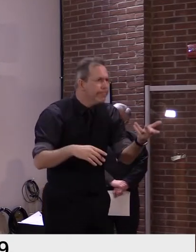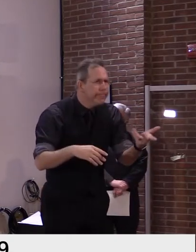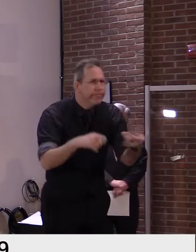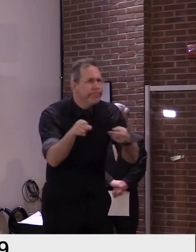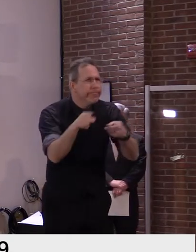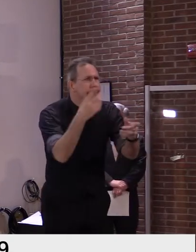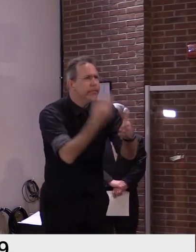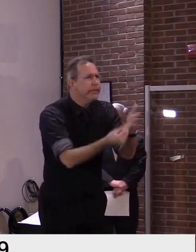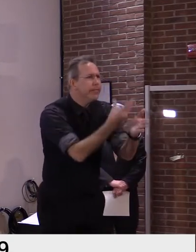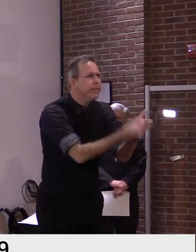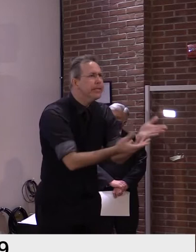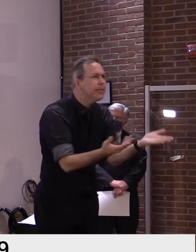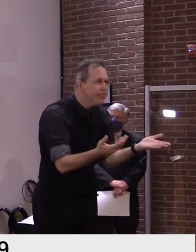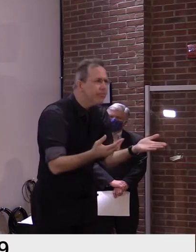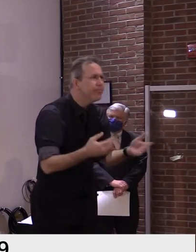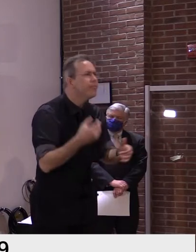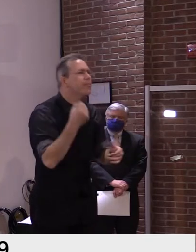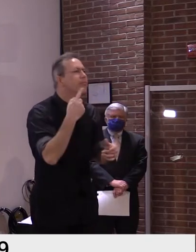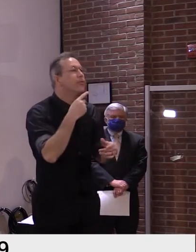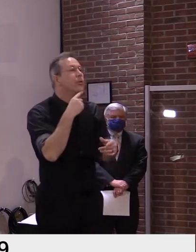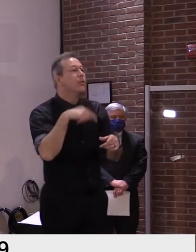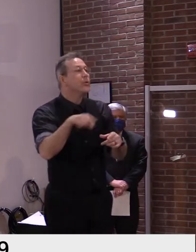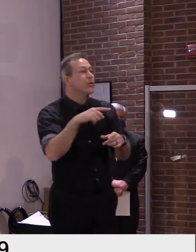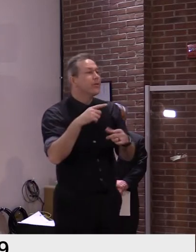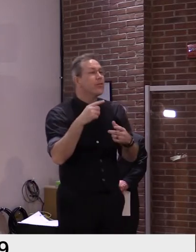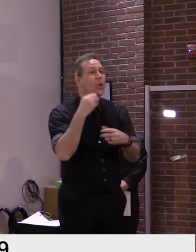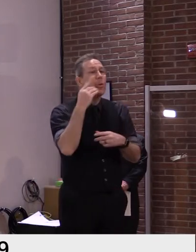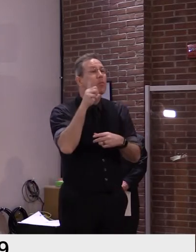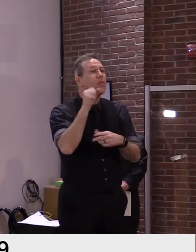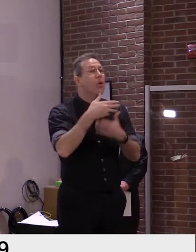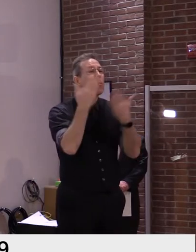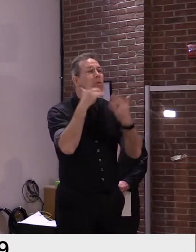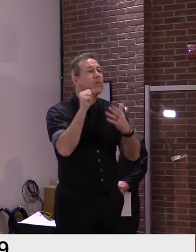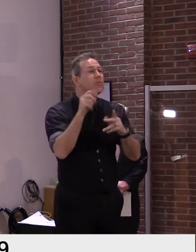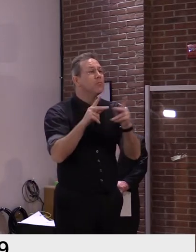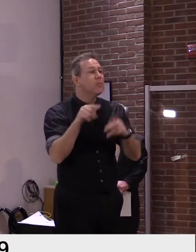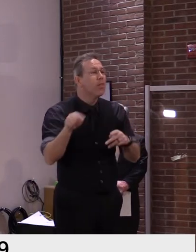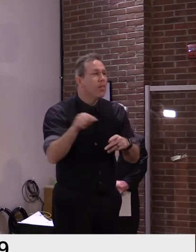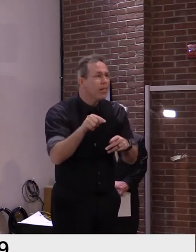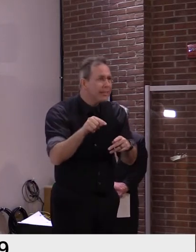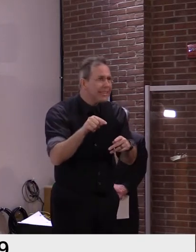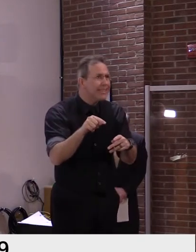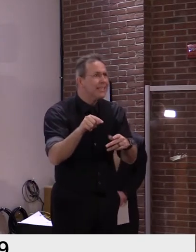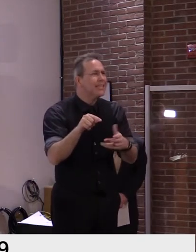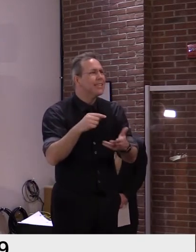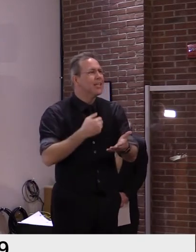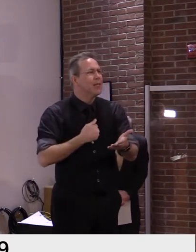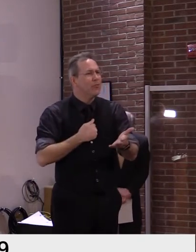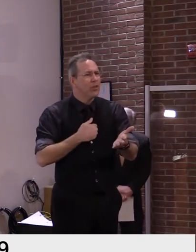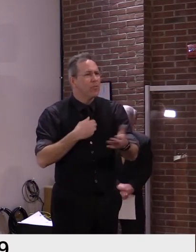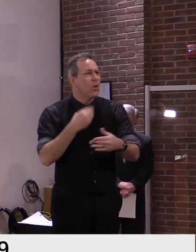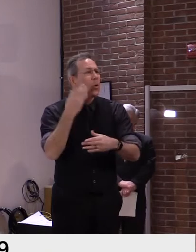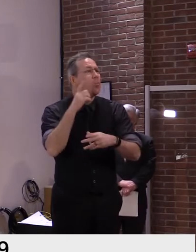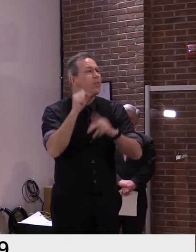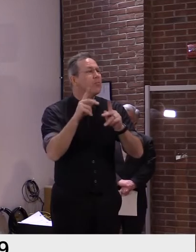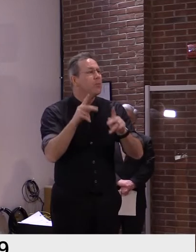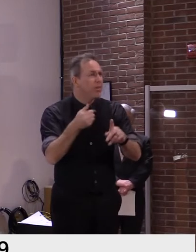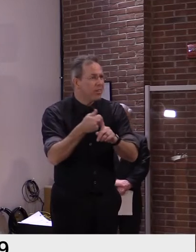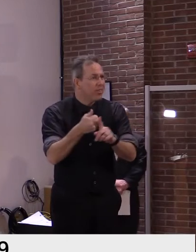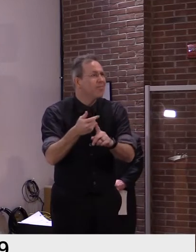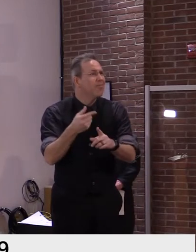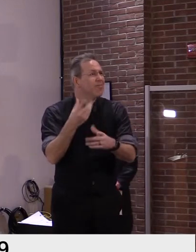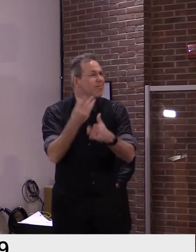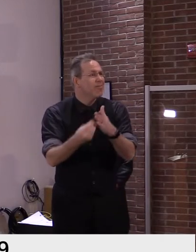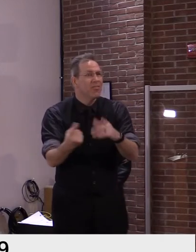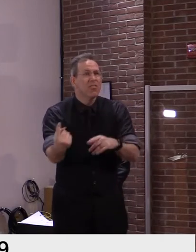been named in that as well. So, you know, my sense is most states are going to take the